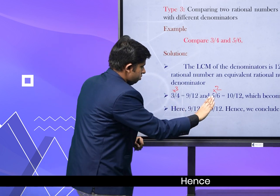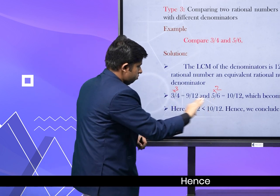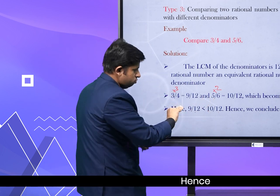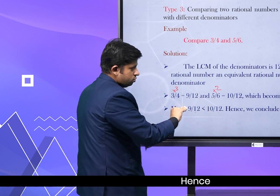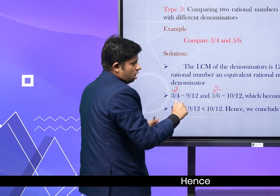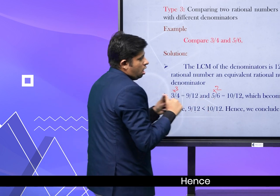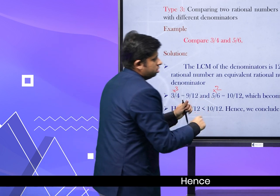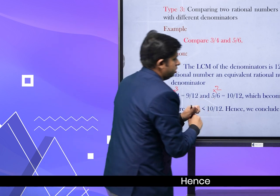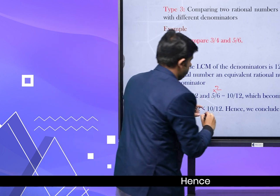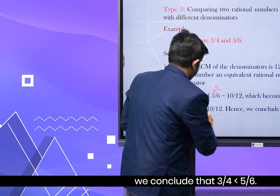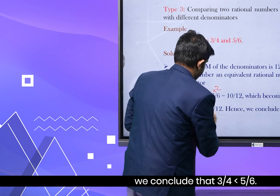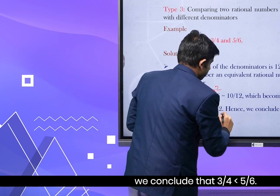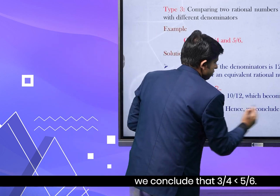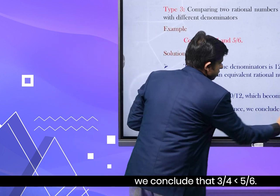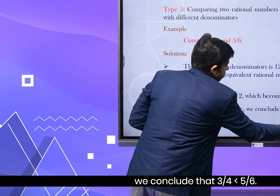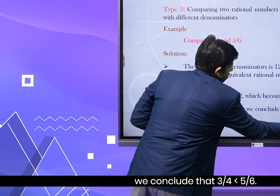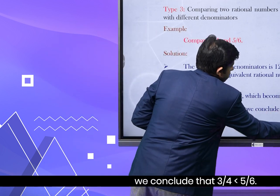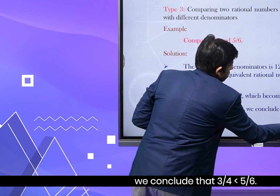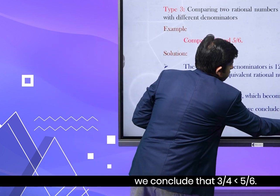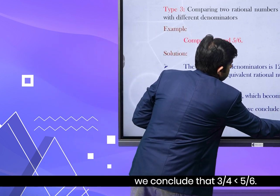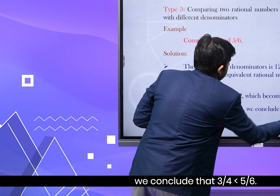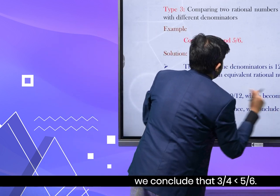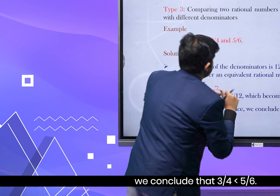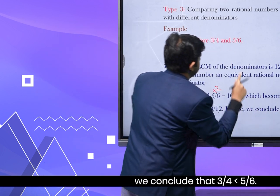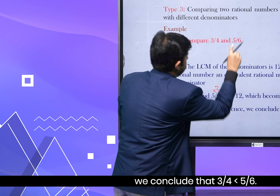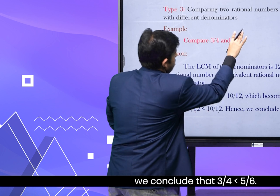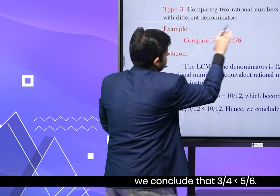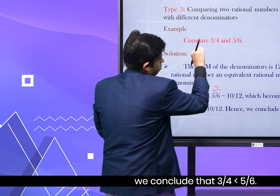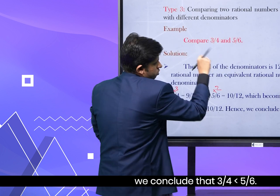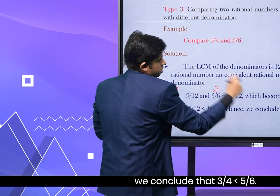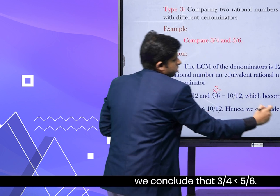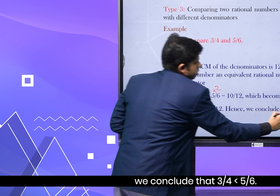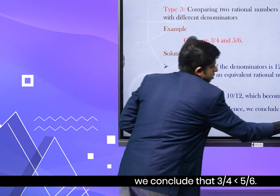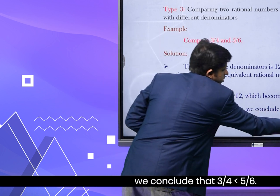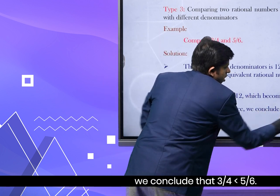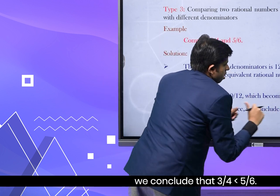Hence, we conclude that 3 by 4 is less than 5 by 6.